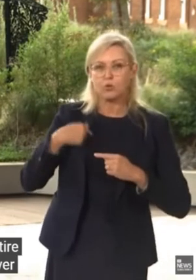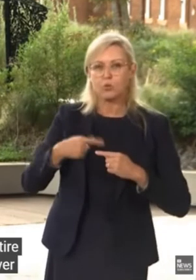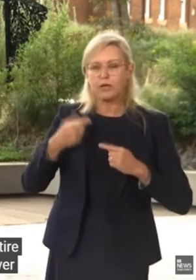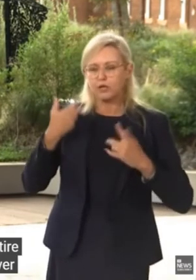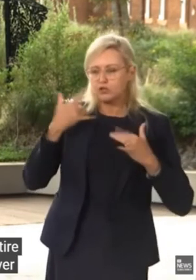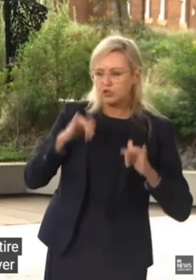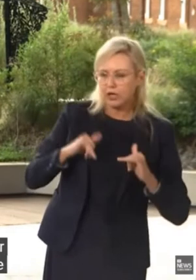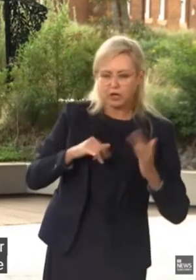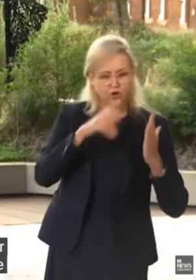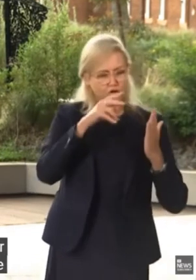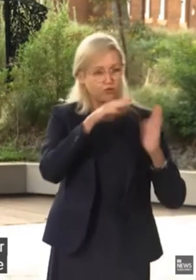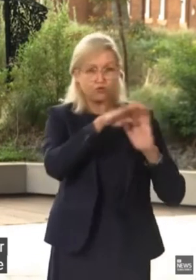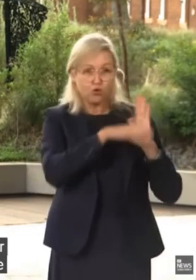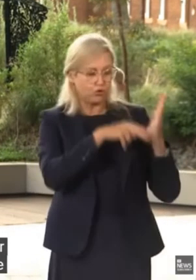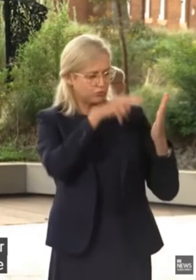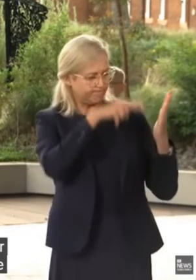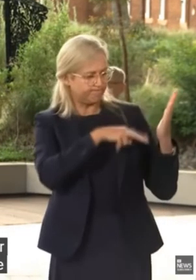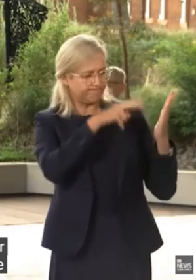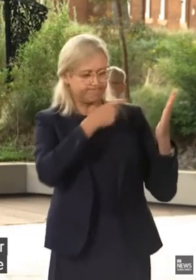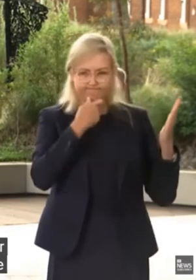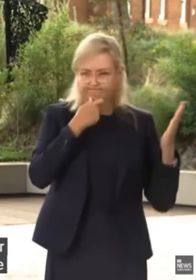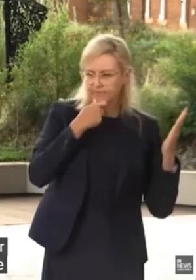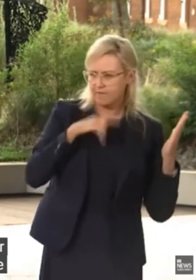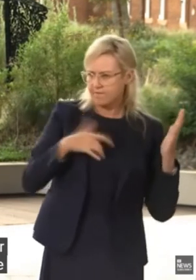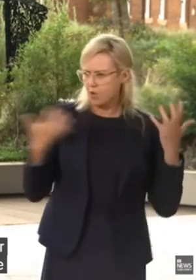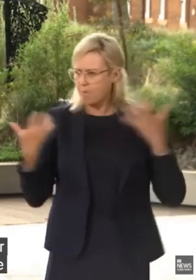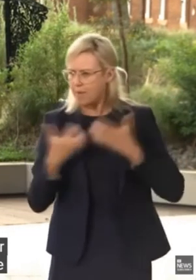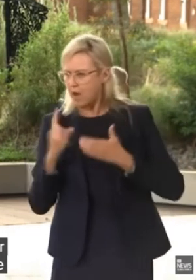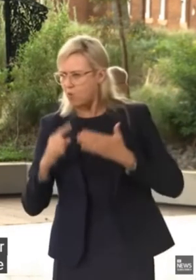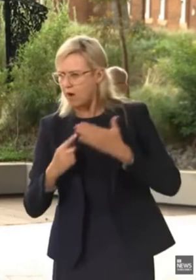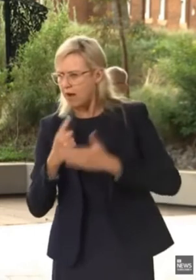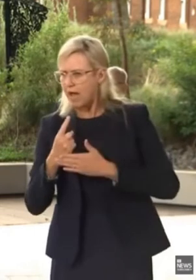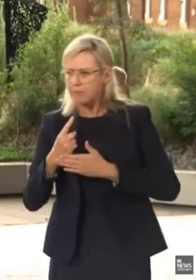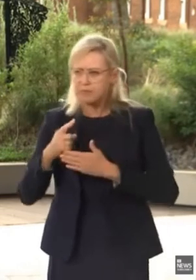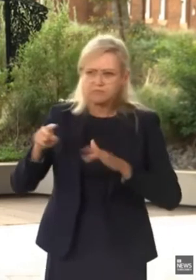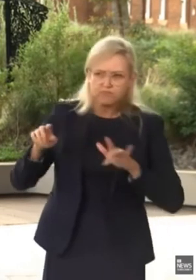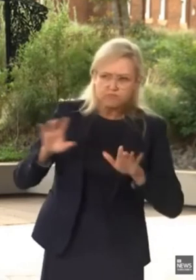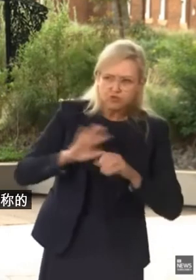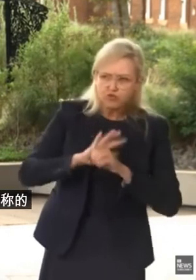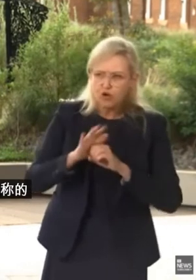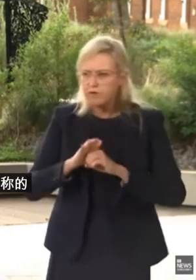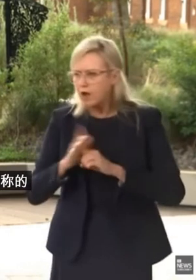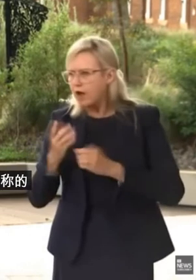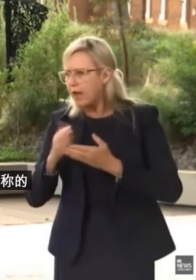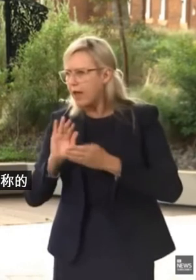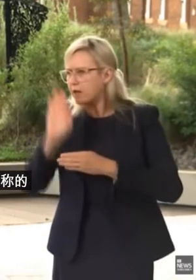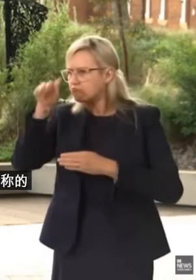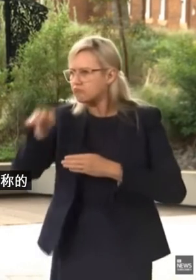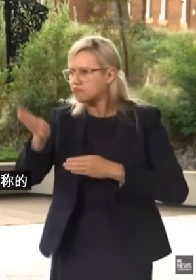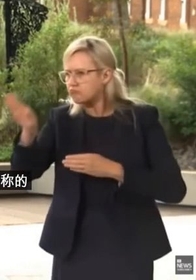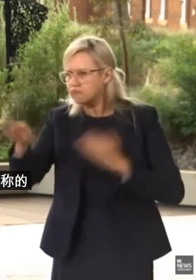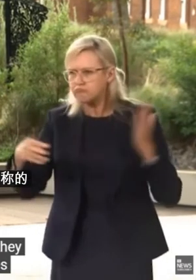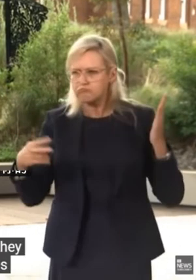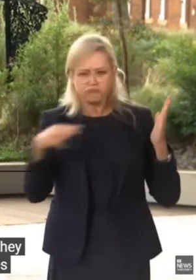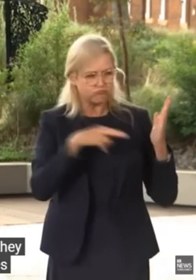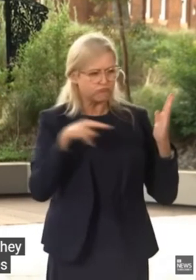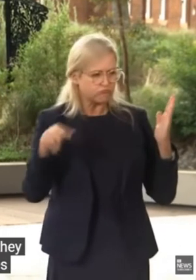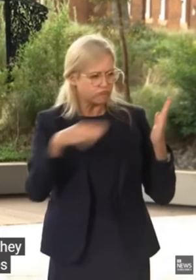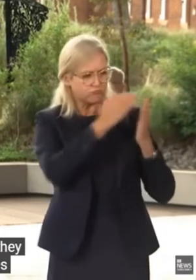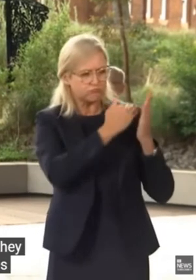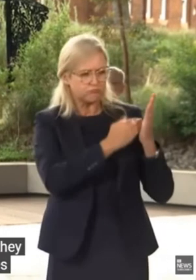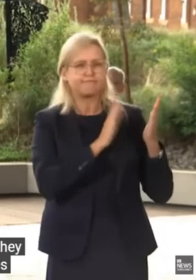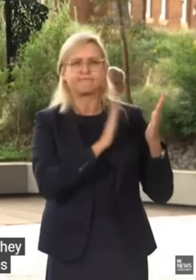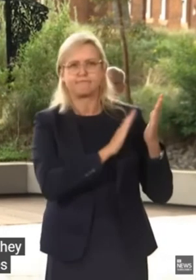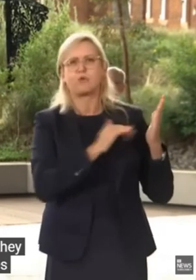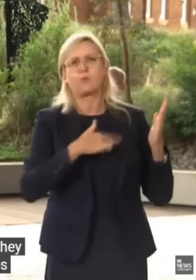the circumstances we're in, and they are proportionate measures that are in place. They're incredibly proportionate. When you look at singing and dancing, and I know